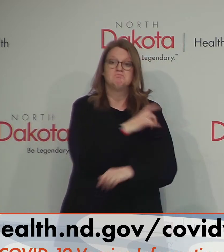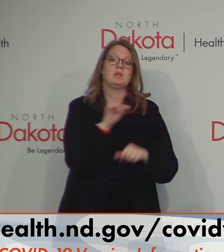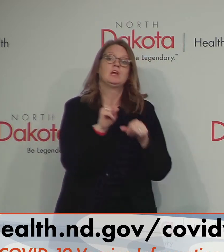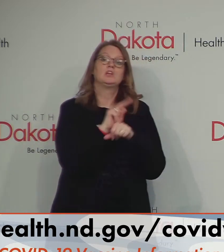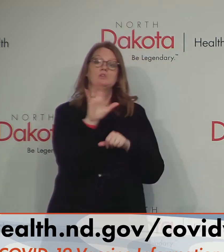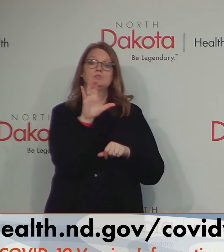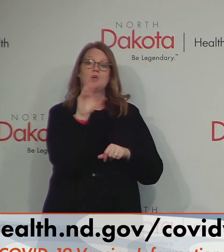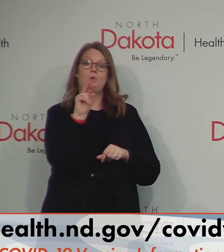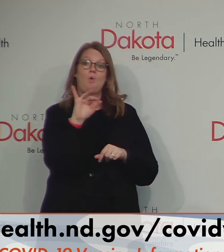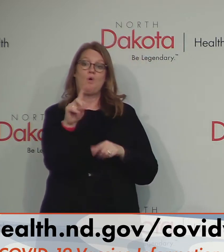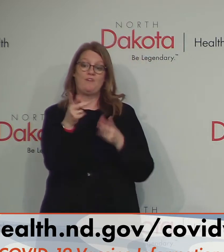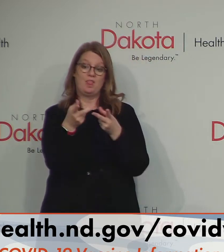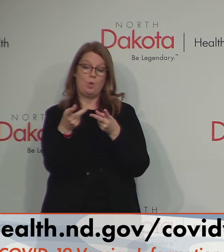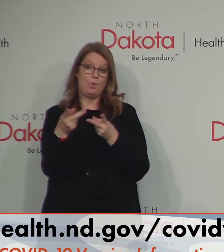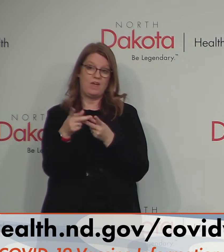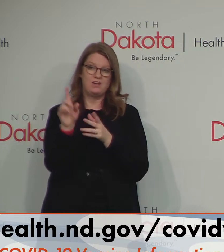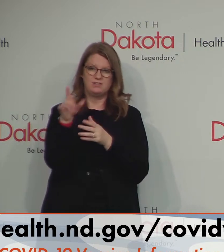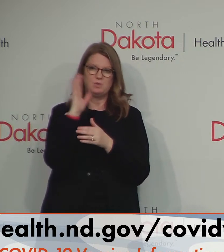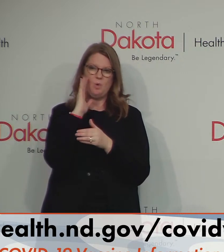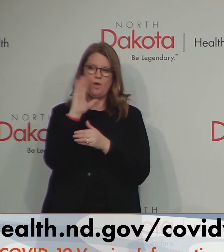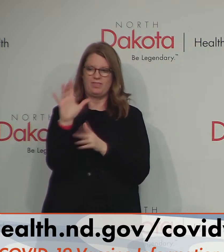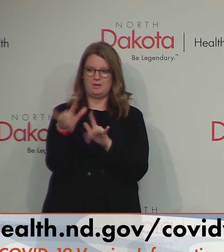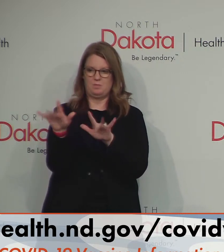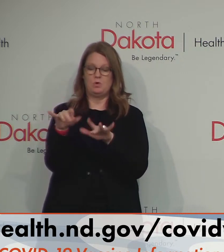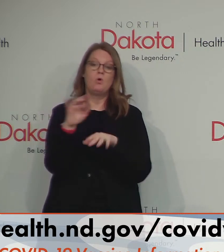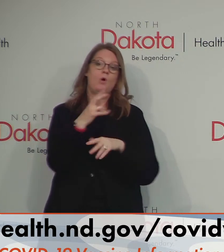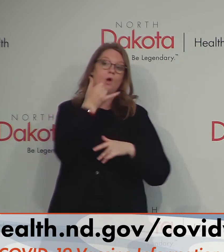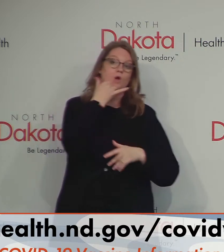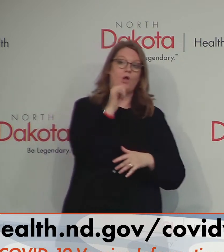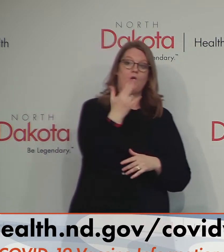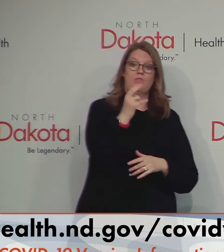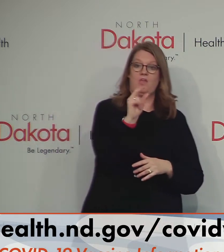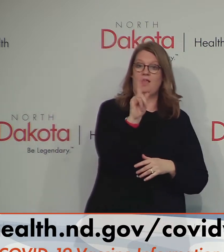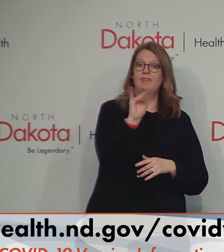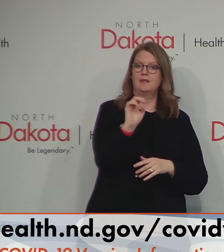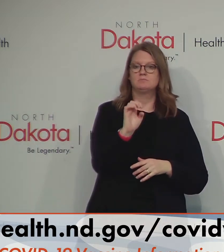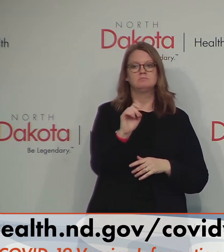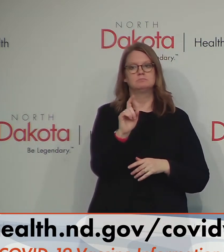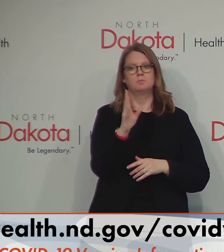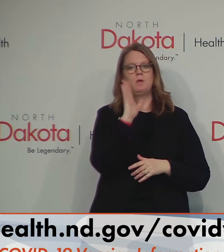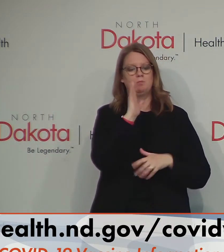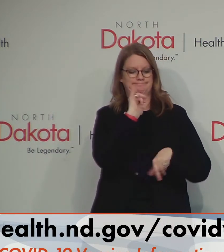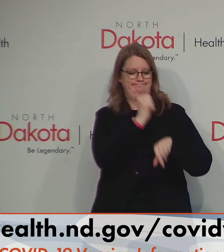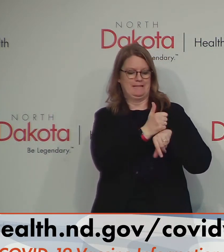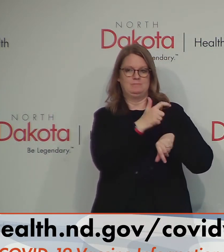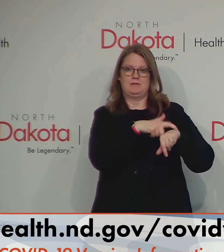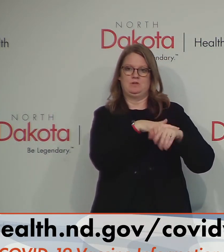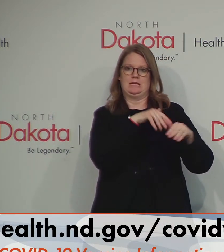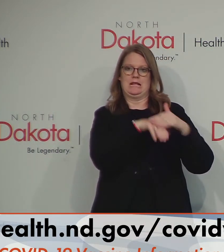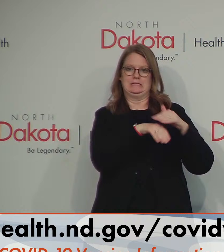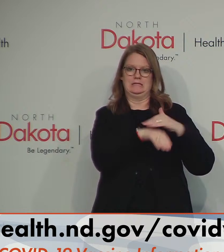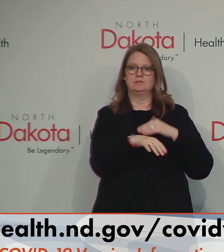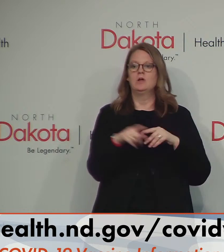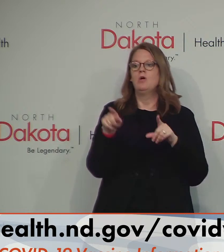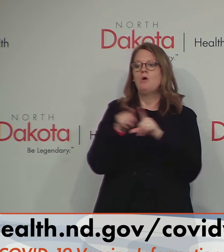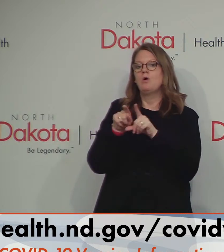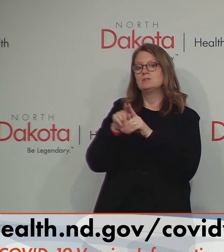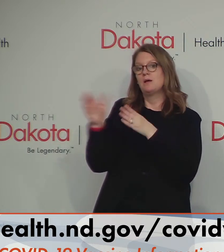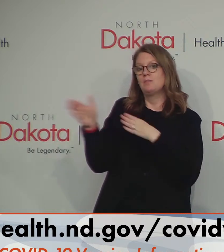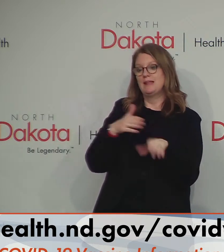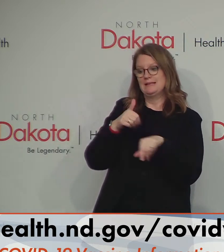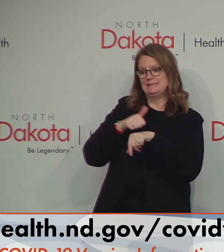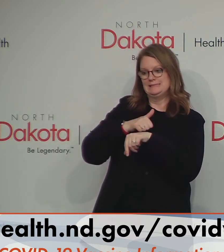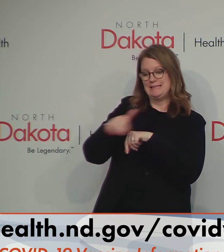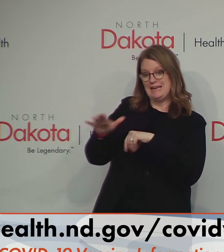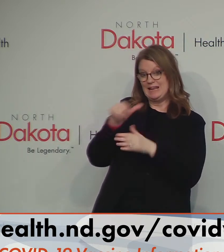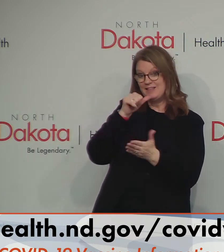COVID vaccine locator or call our hotline, and we will make sure you get access to vaccine. We're also planning on sending